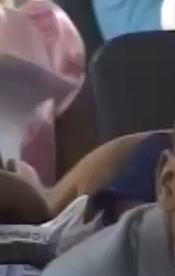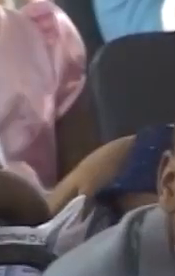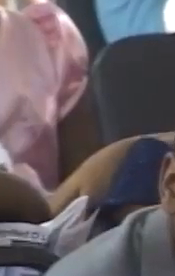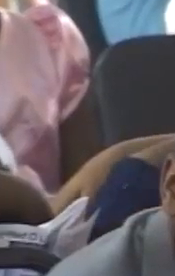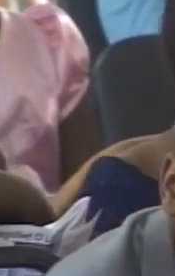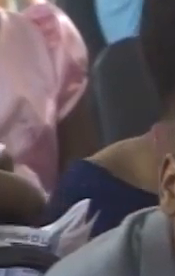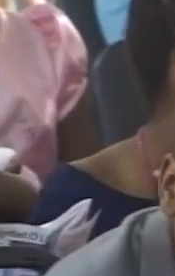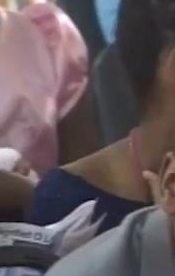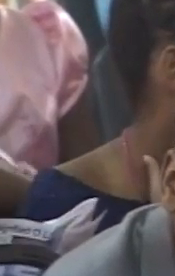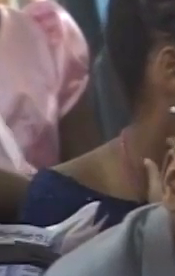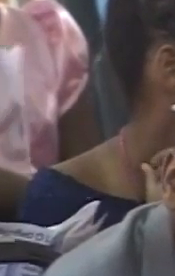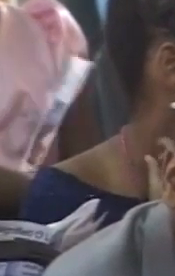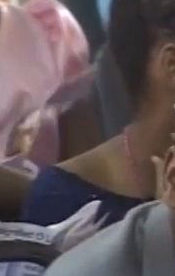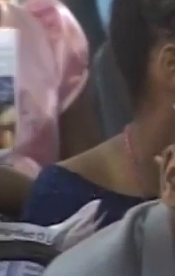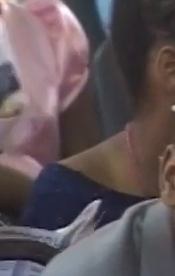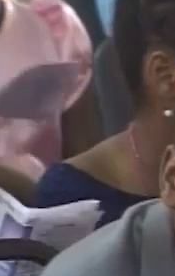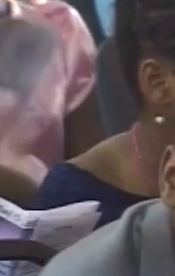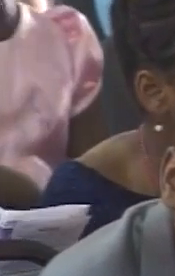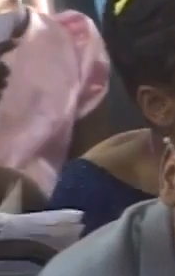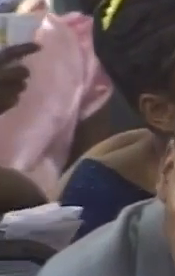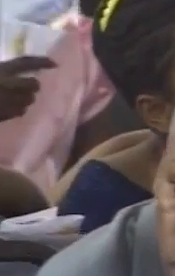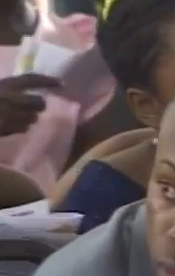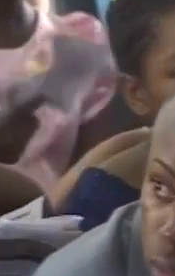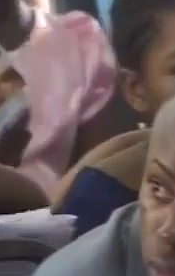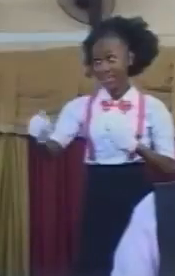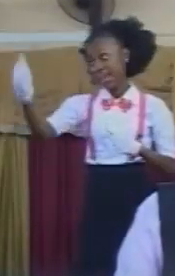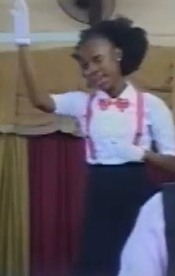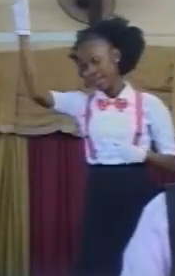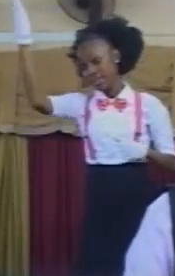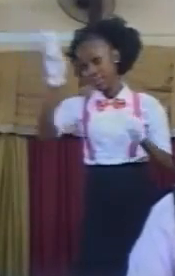your will with his will, then something may happen for you.